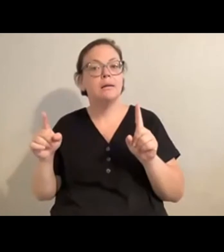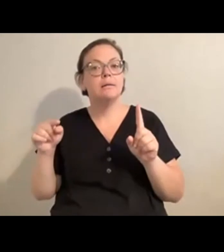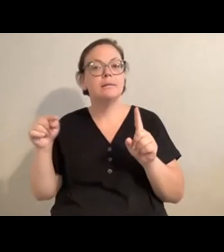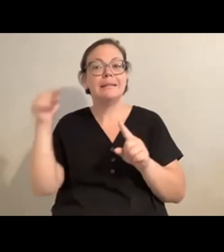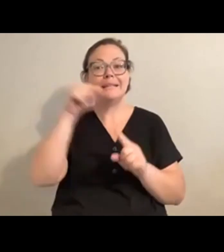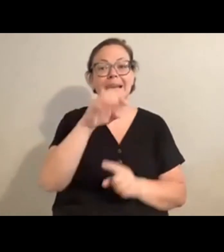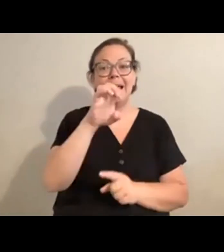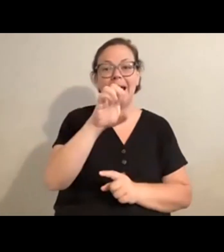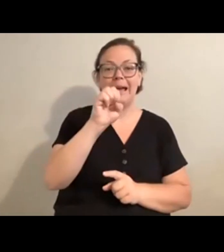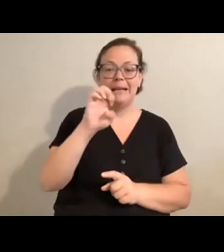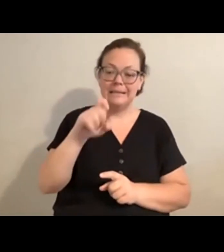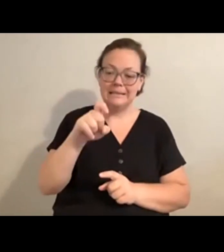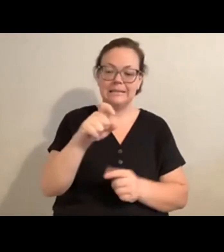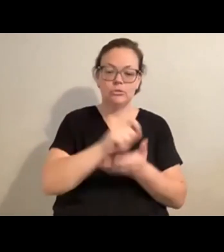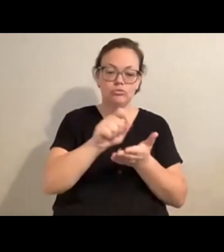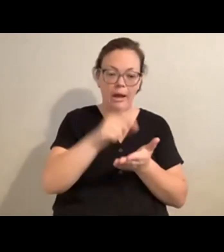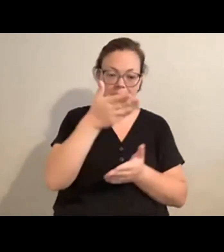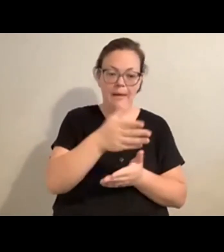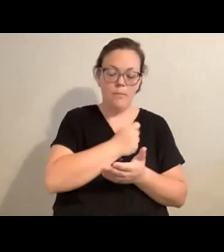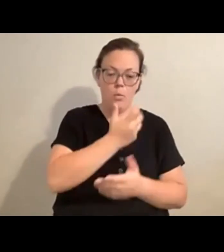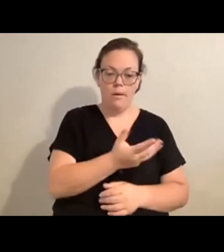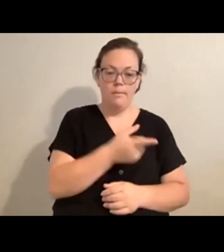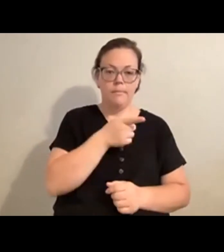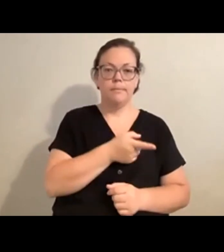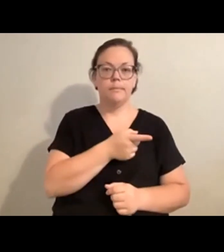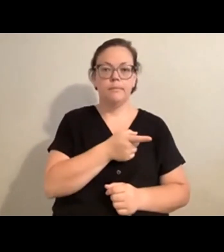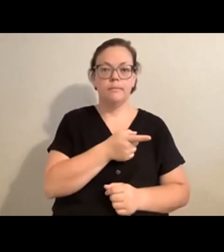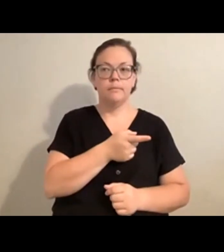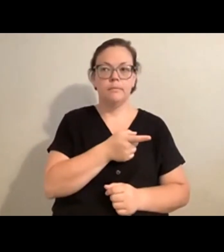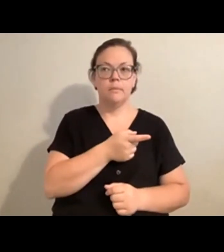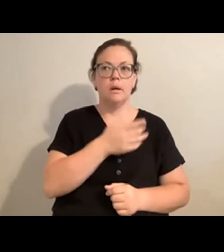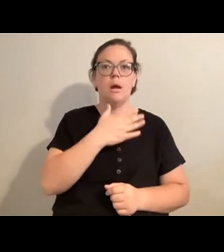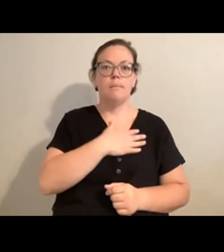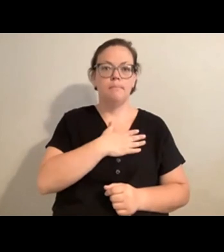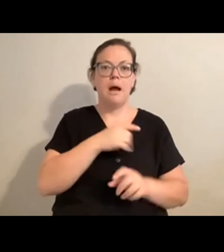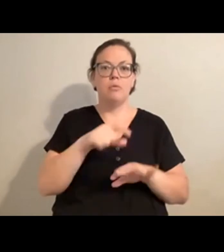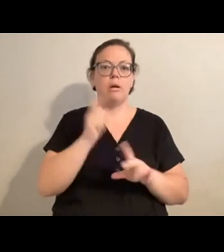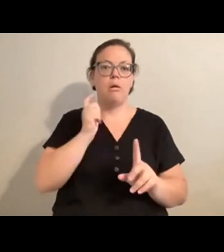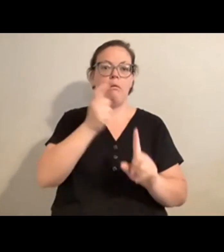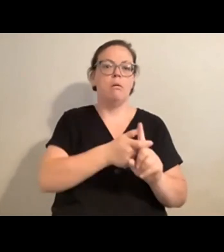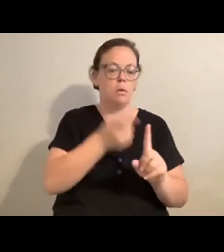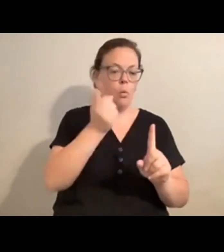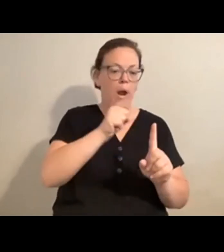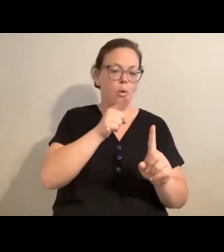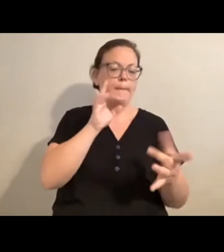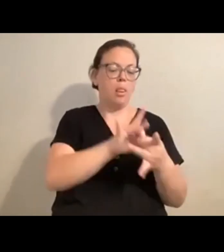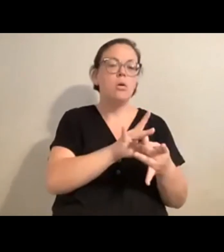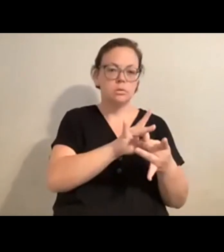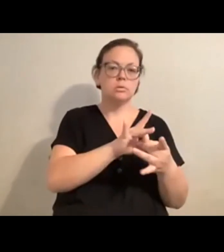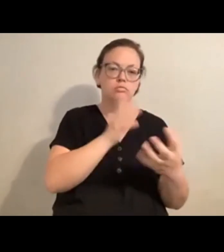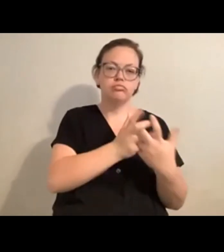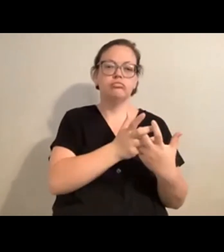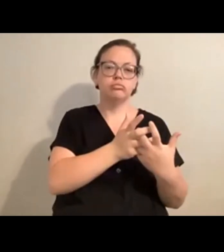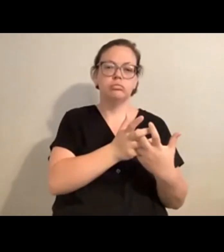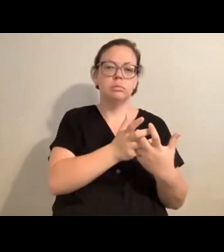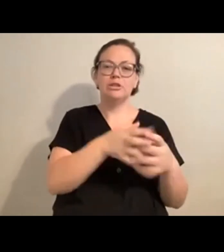Essex writes in here, is I place my ring on your cock where it belongs. Like, he just totally simplifies